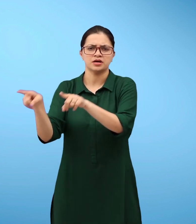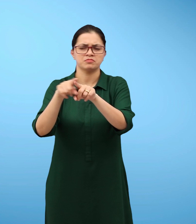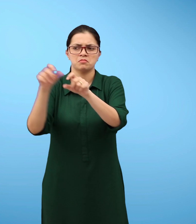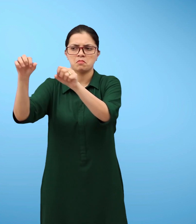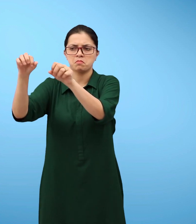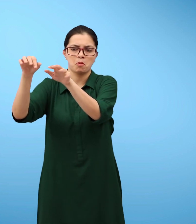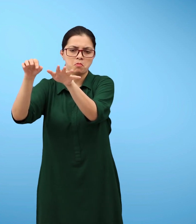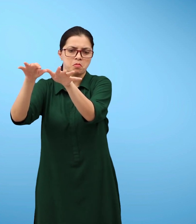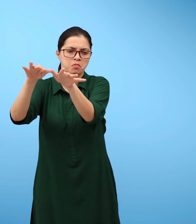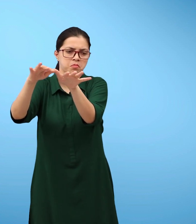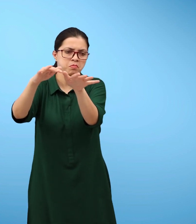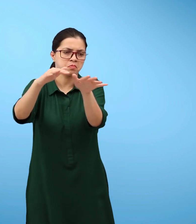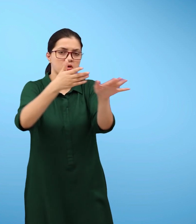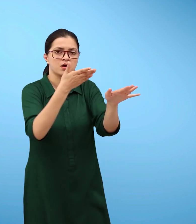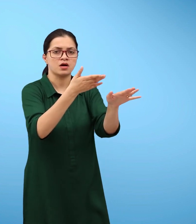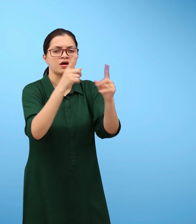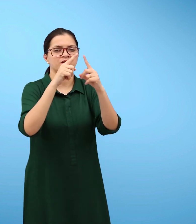And then spread to Europe.